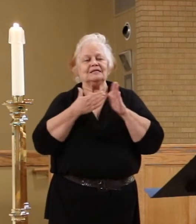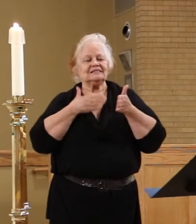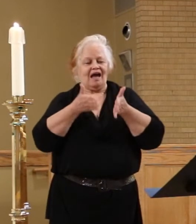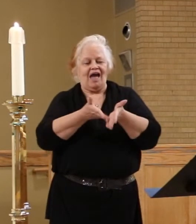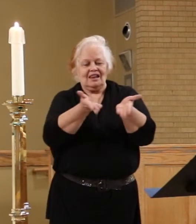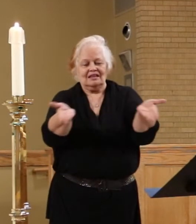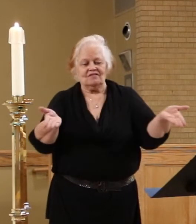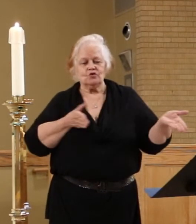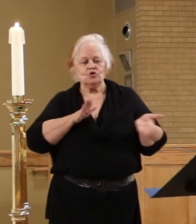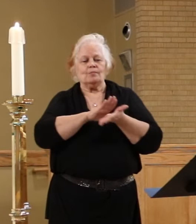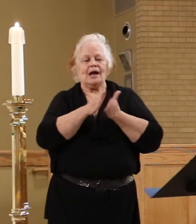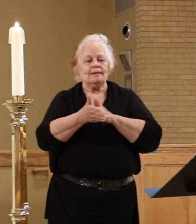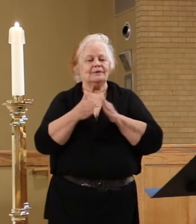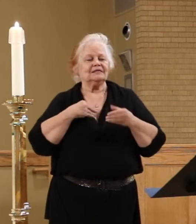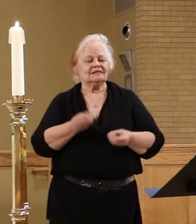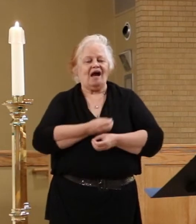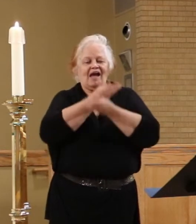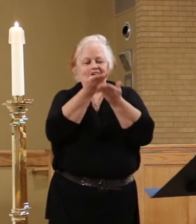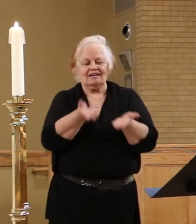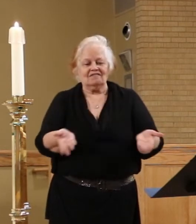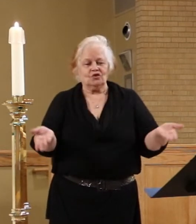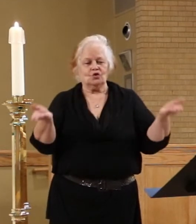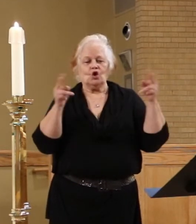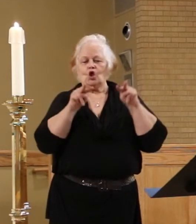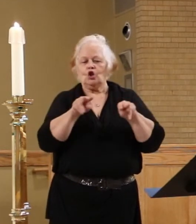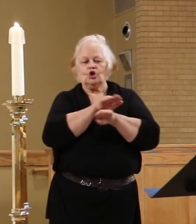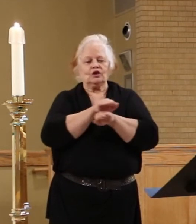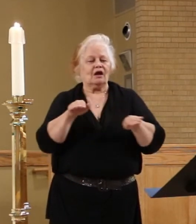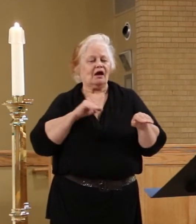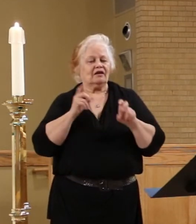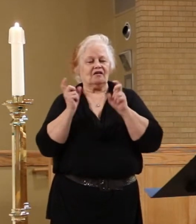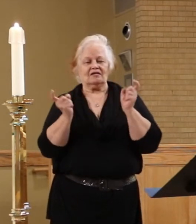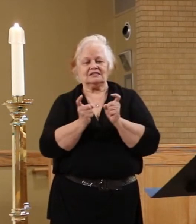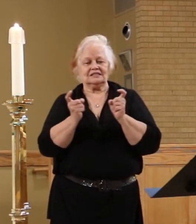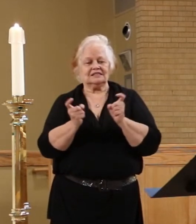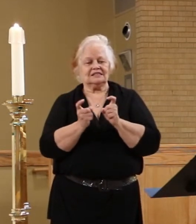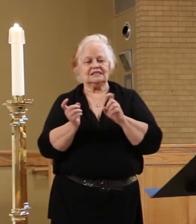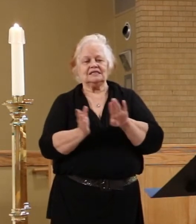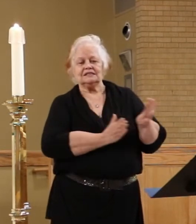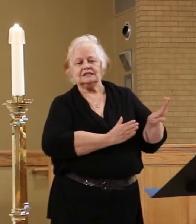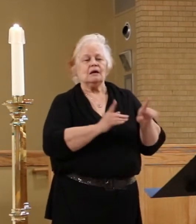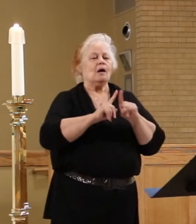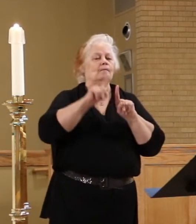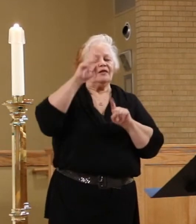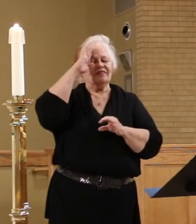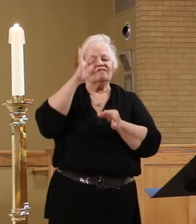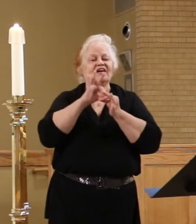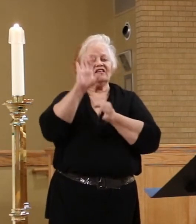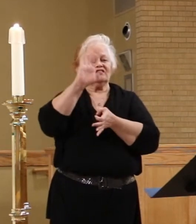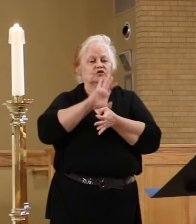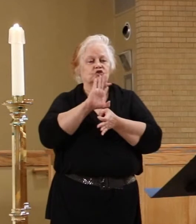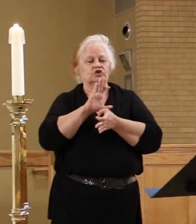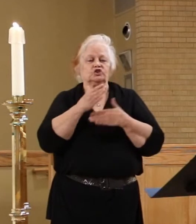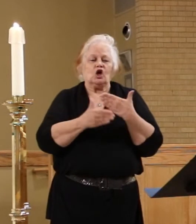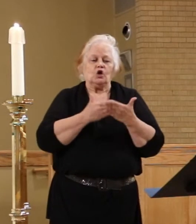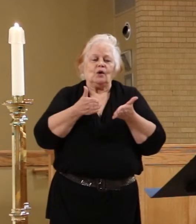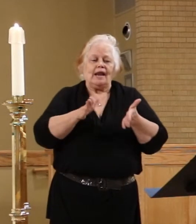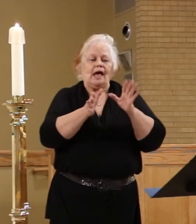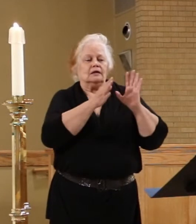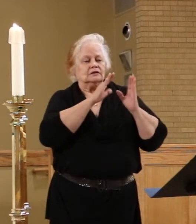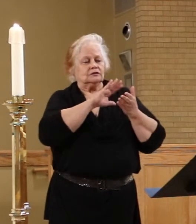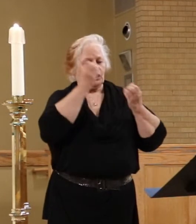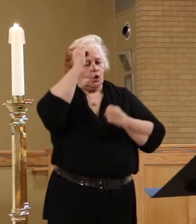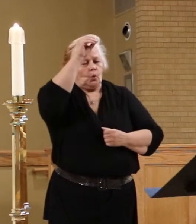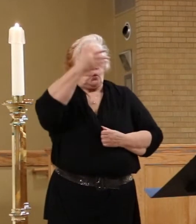you, my peace I give you," look not on our sins, but on the faith of your church, and graciously grant your peace and unity